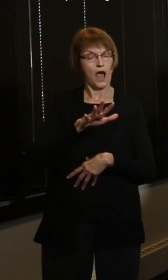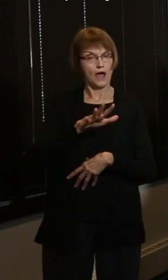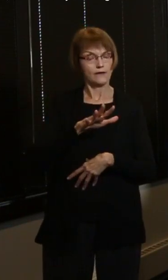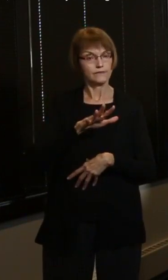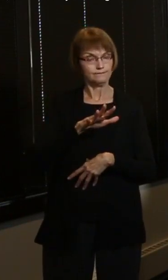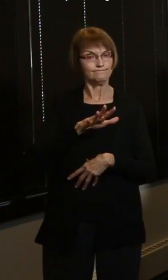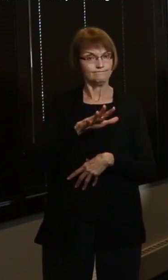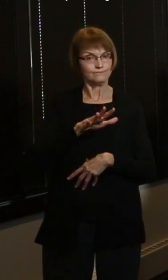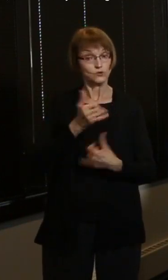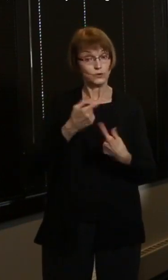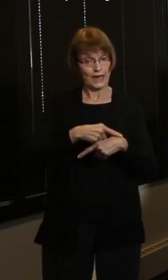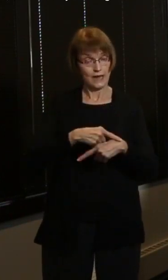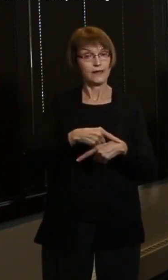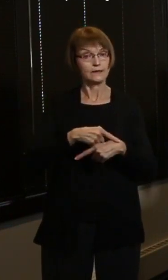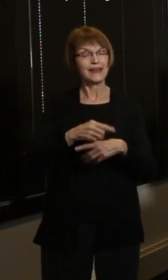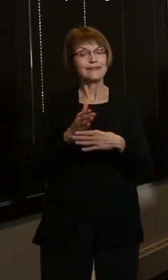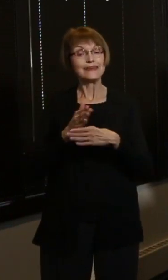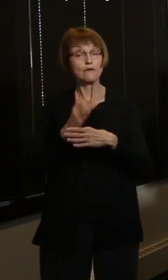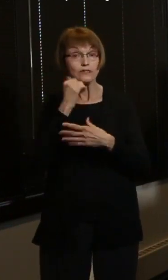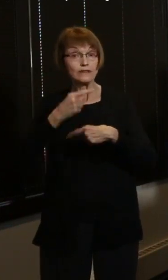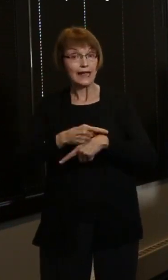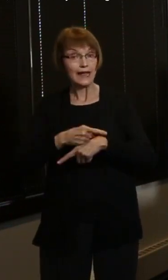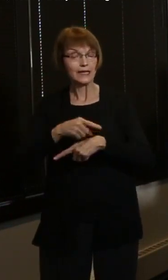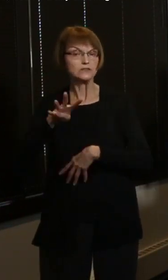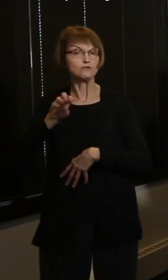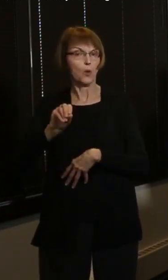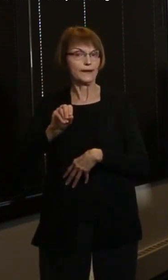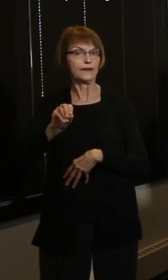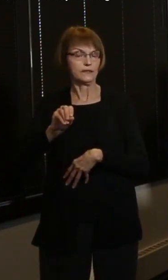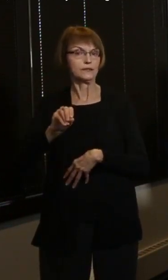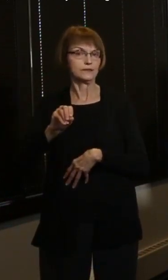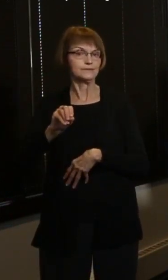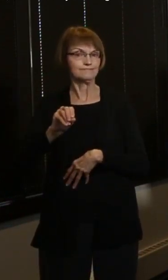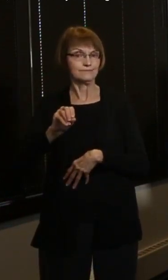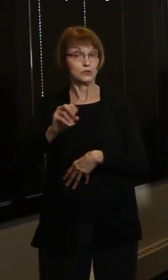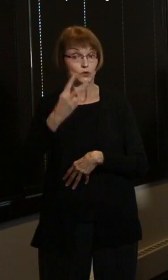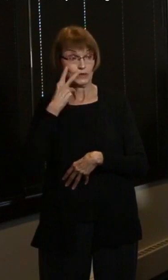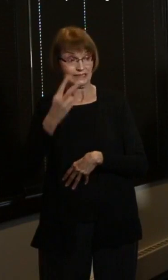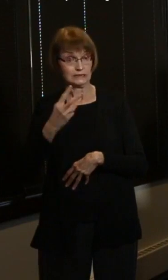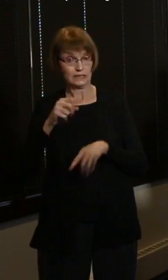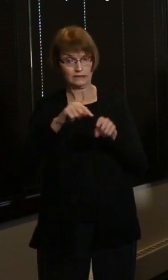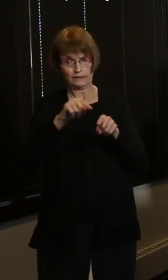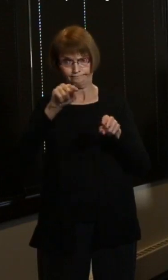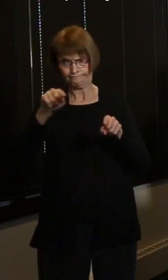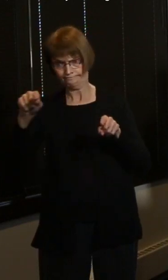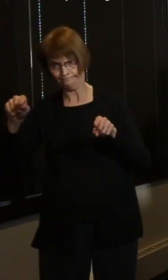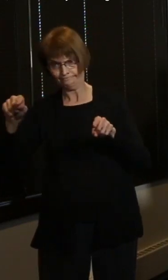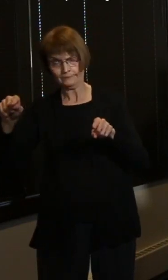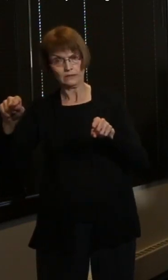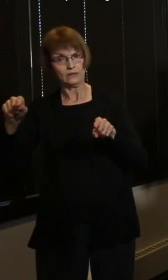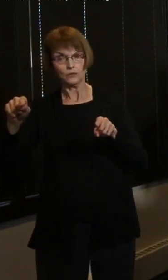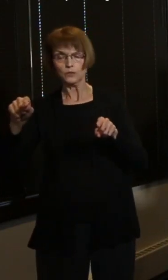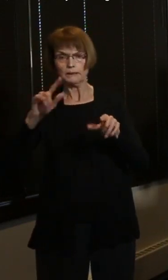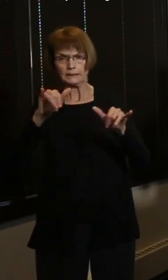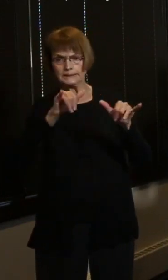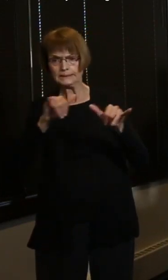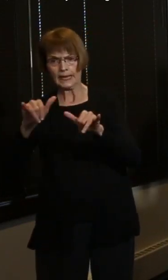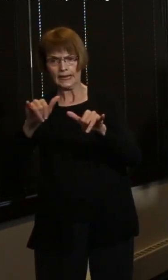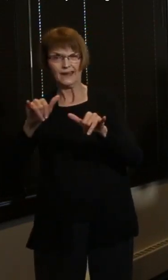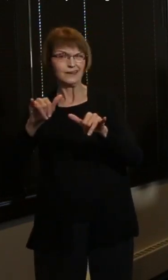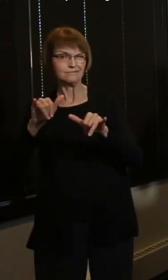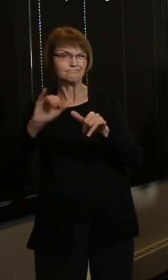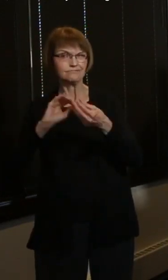moving average of around 40. And as you can see from the graph, we're still hovering. We've been hovering around that 40 mark really since